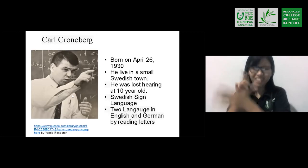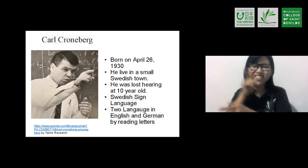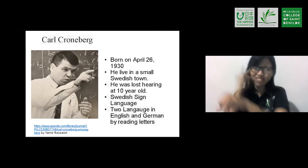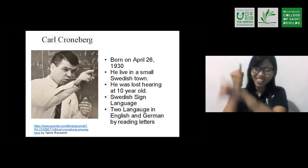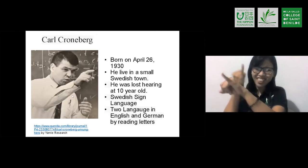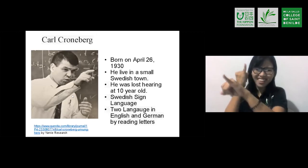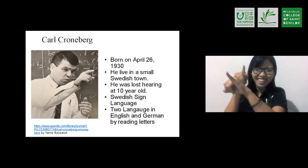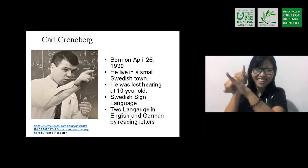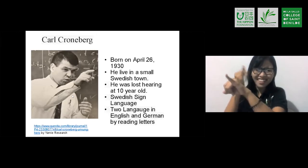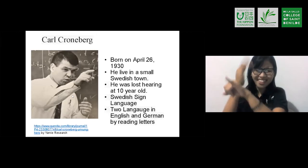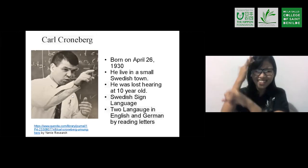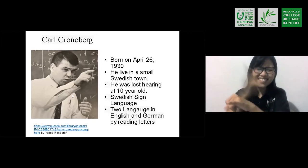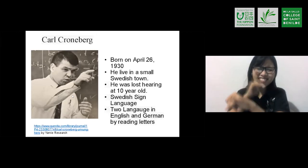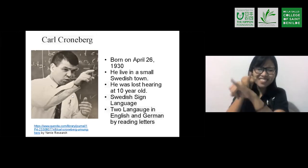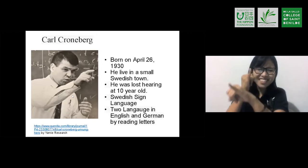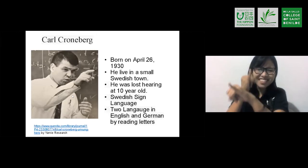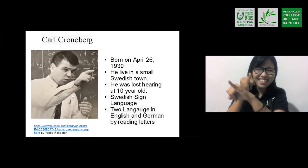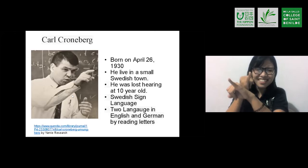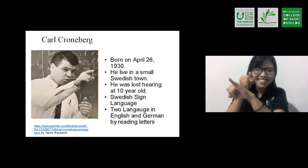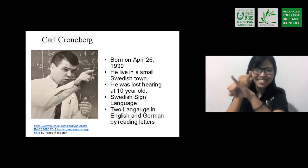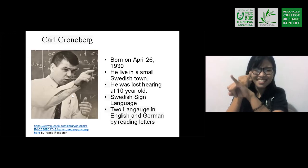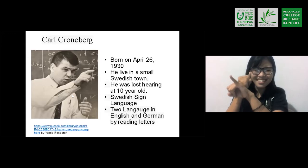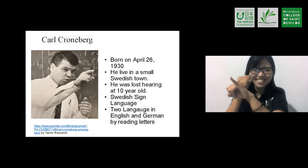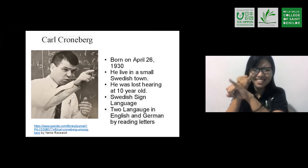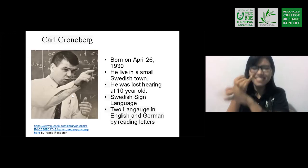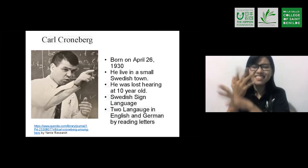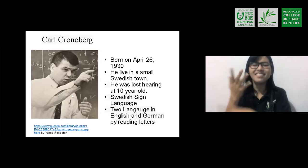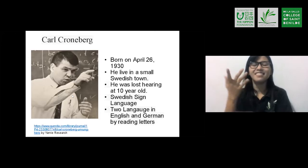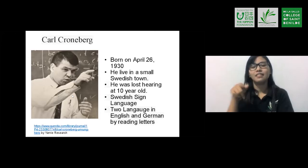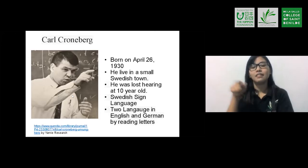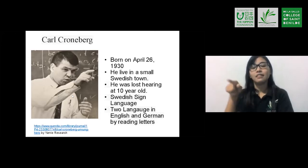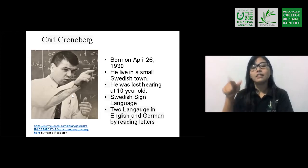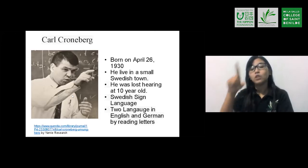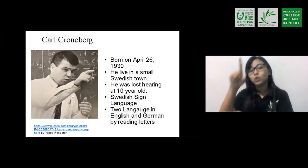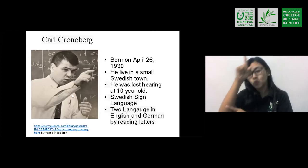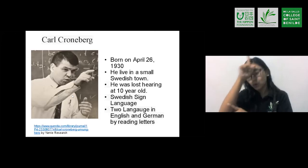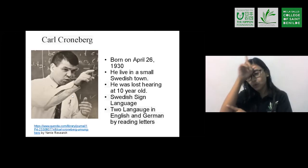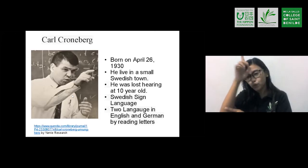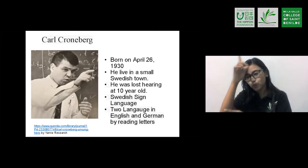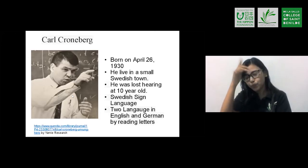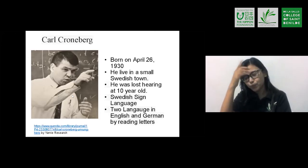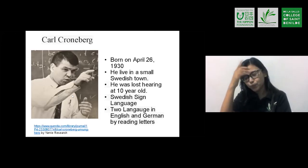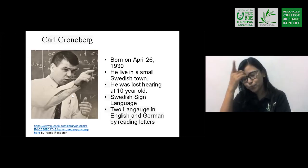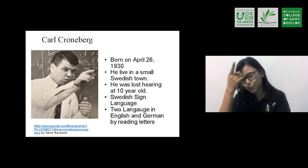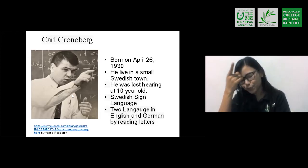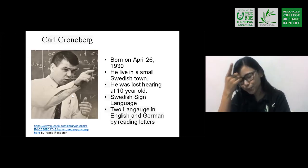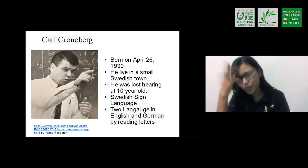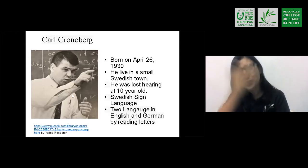sent him to school out of the country in an institution,